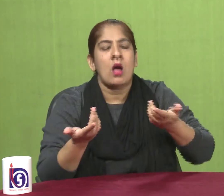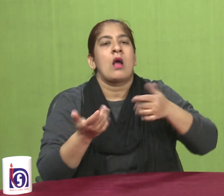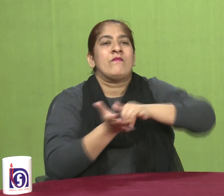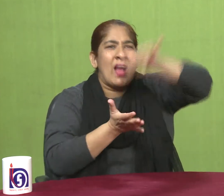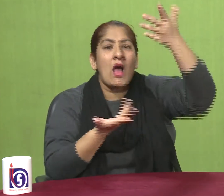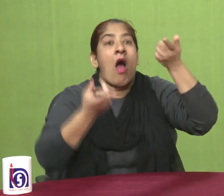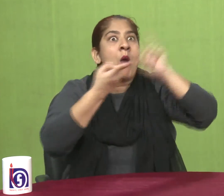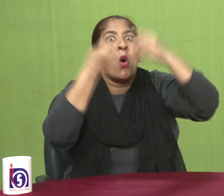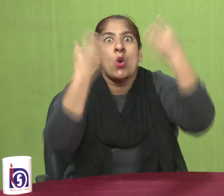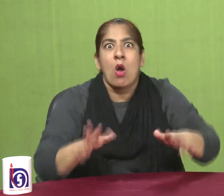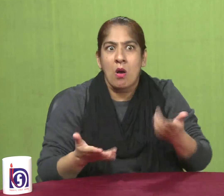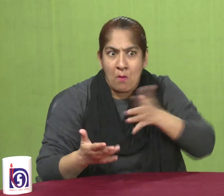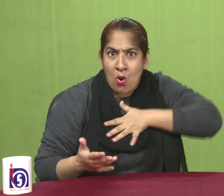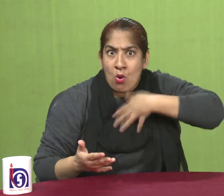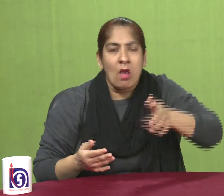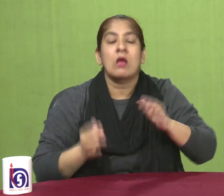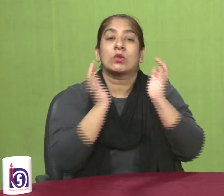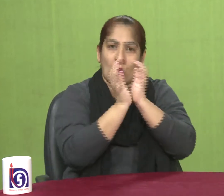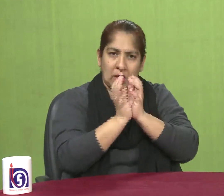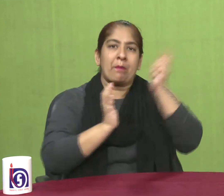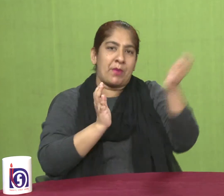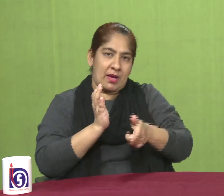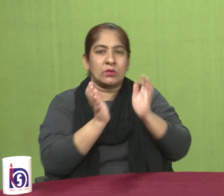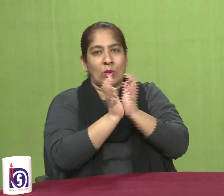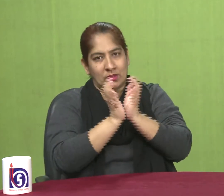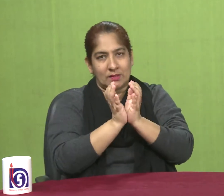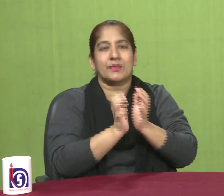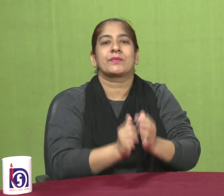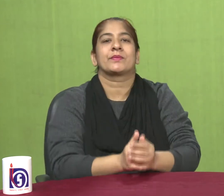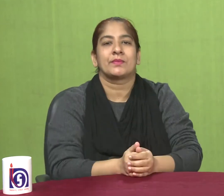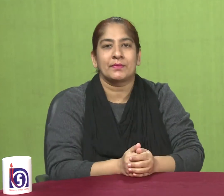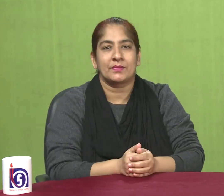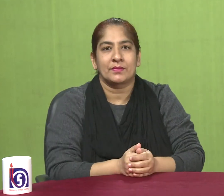Something happens to the products, the insurance pays for it.